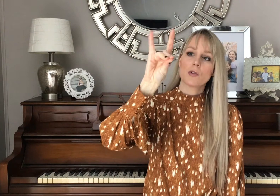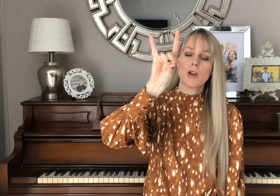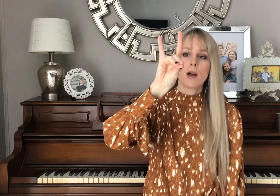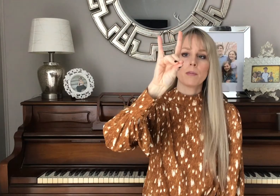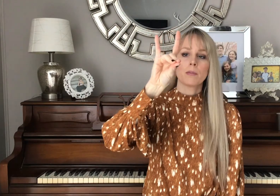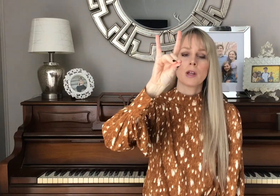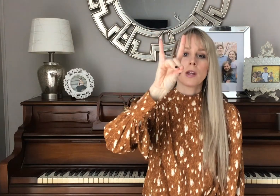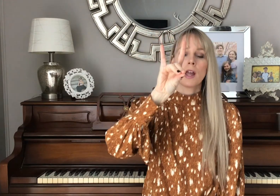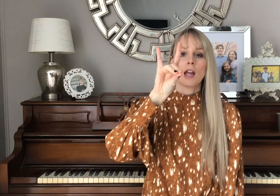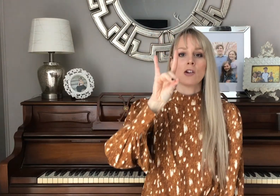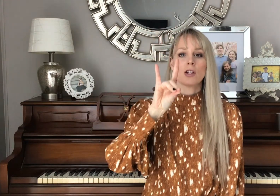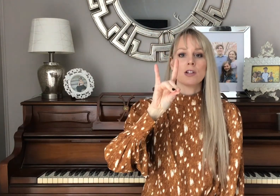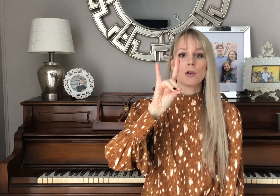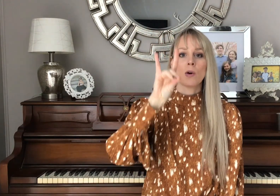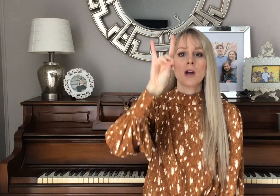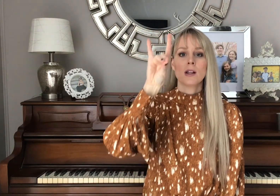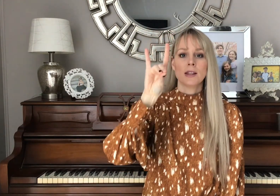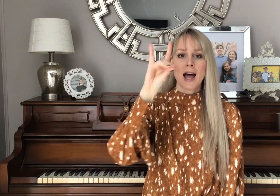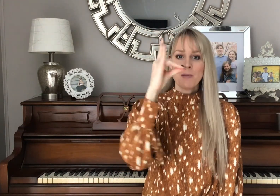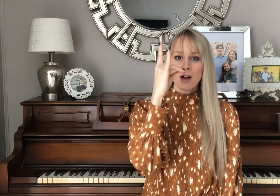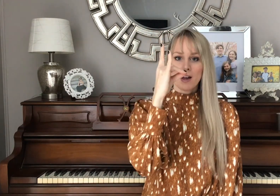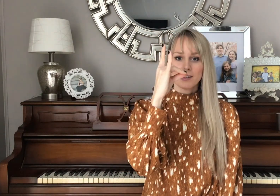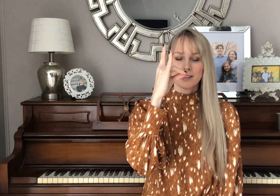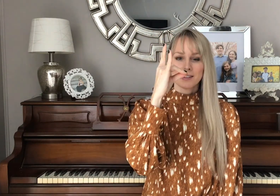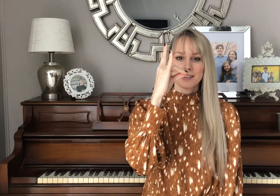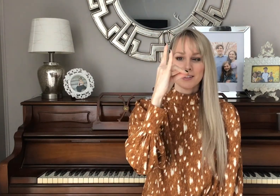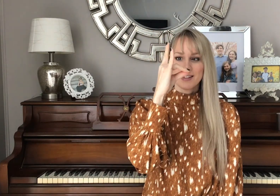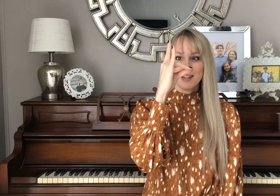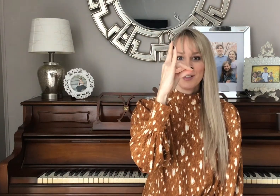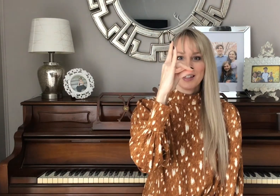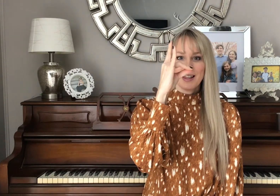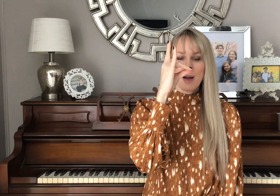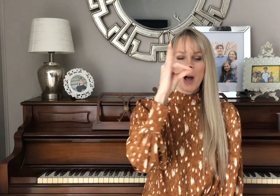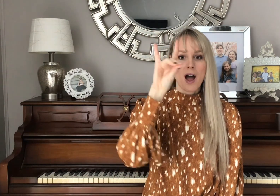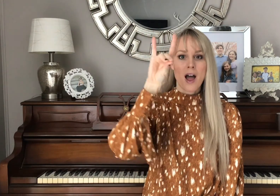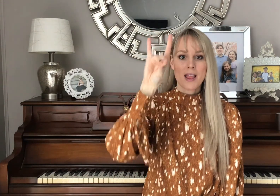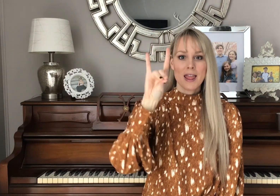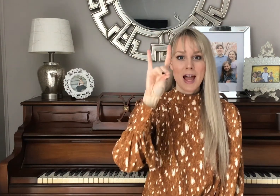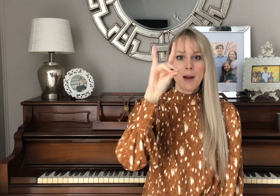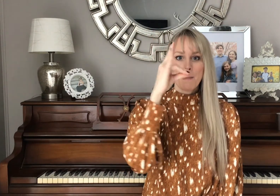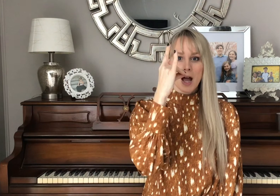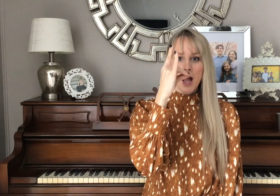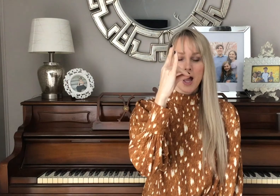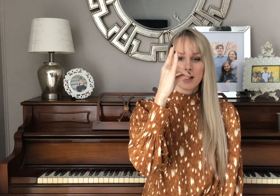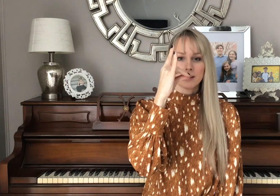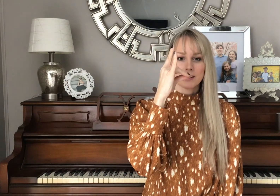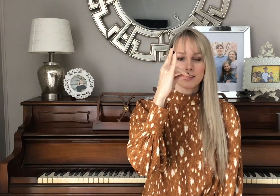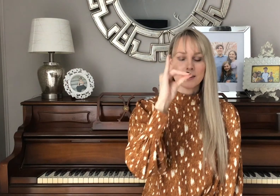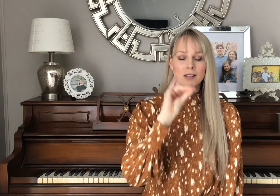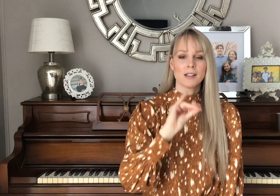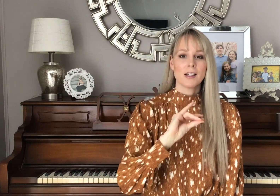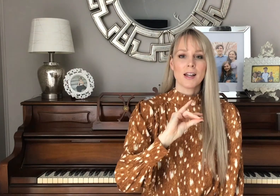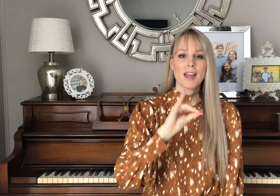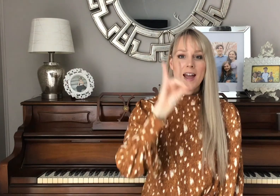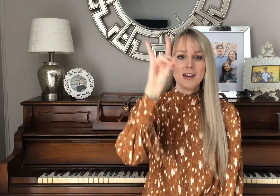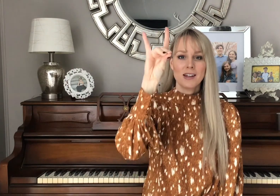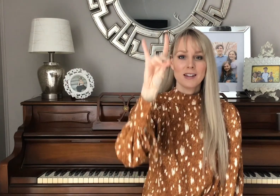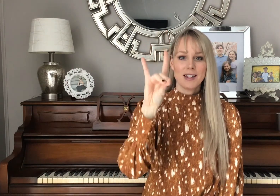thumb. And you're going to do llama. See, it looks like a llama. Llama. Again,